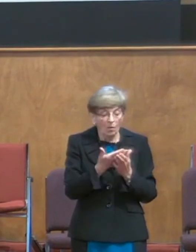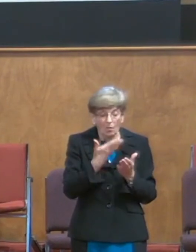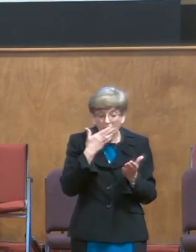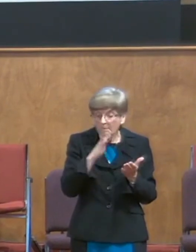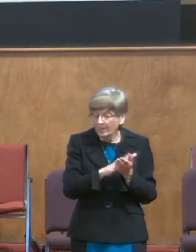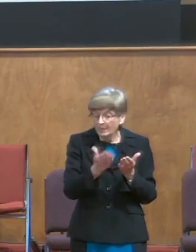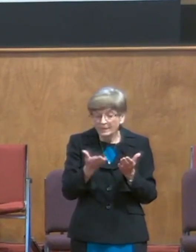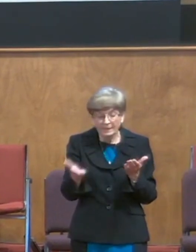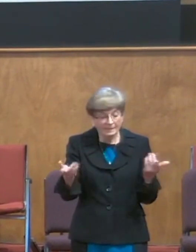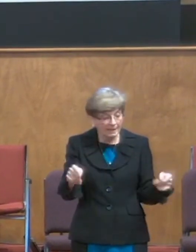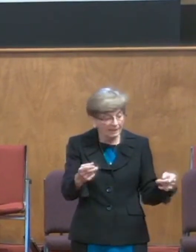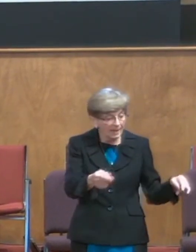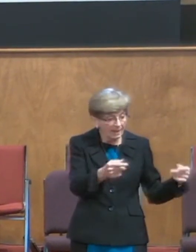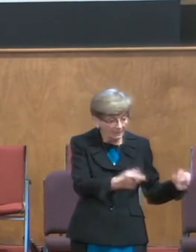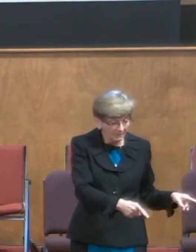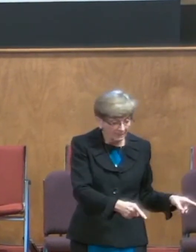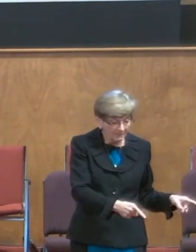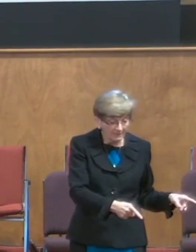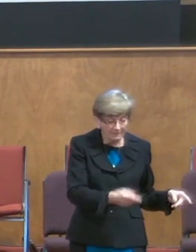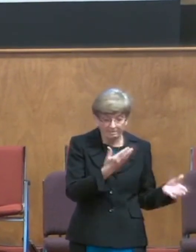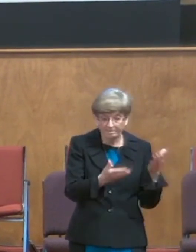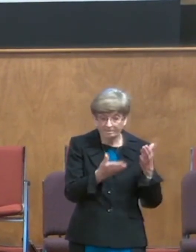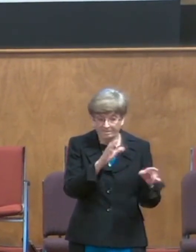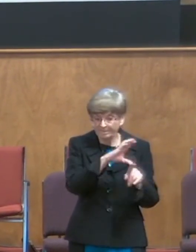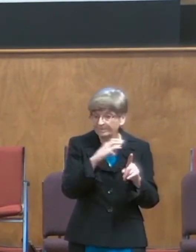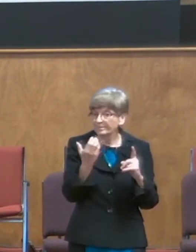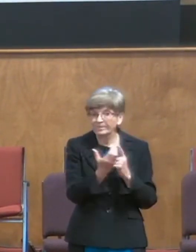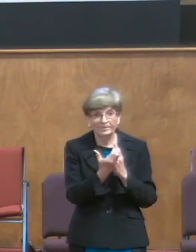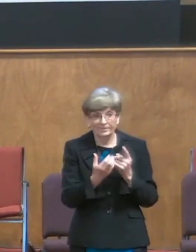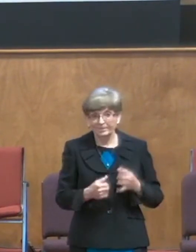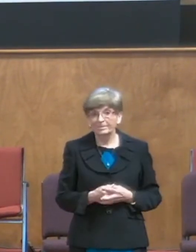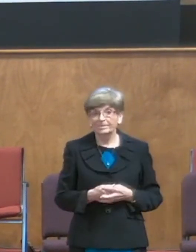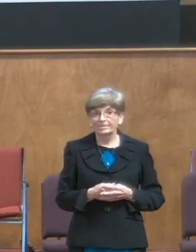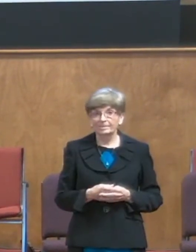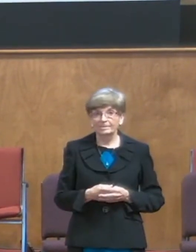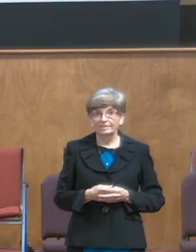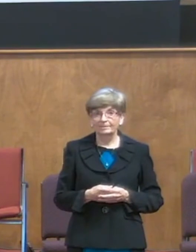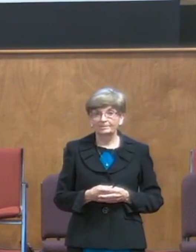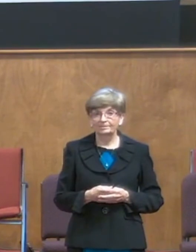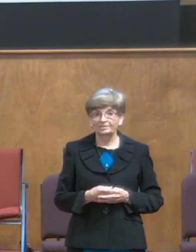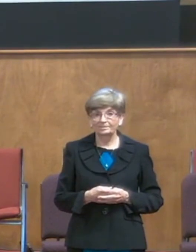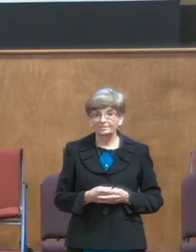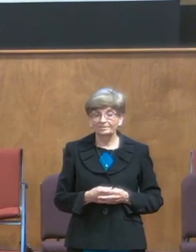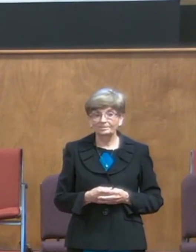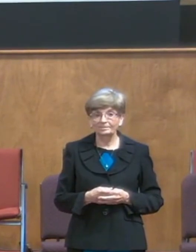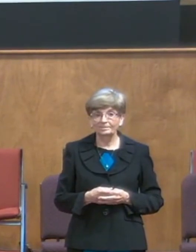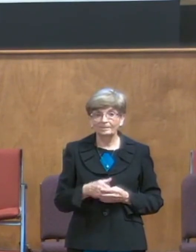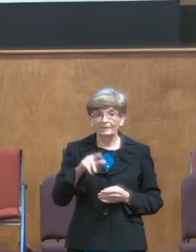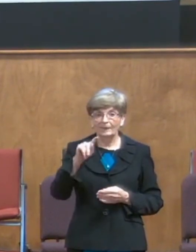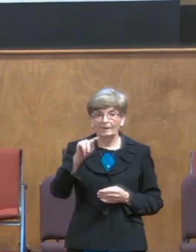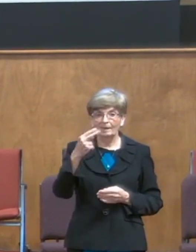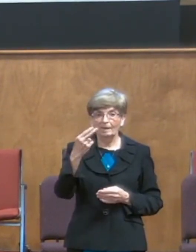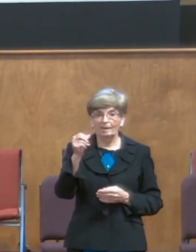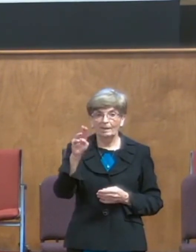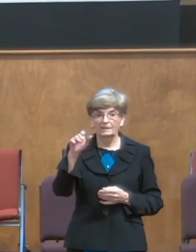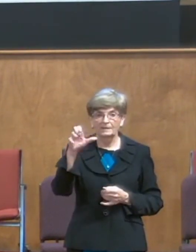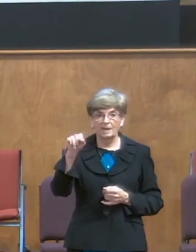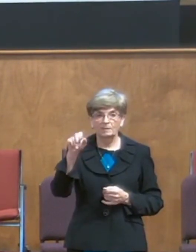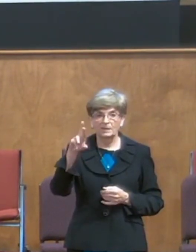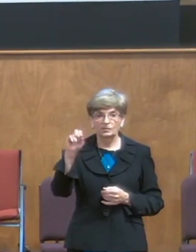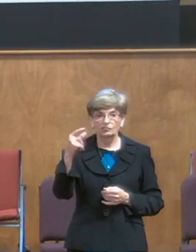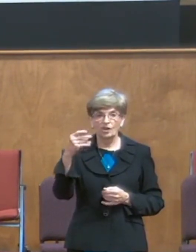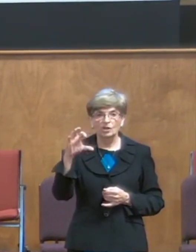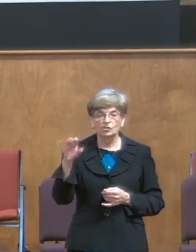and trial and in every circumstance of life. That's what commentator Thomas Rogers shared.